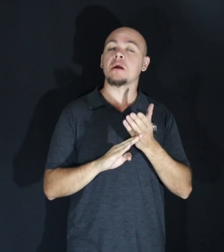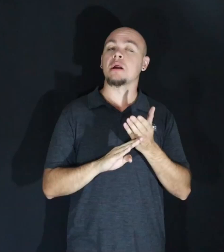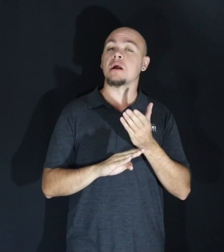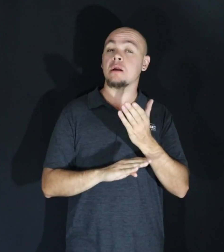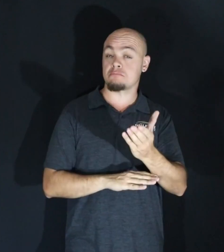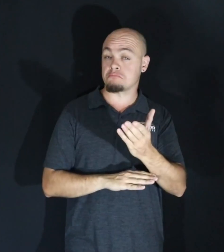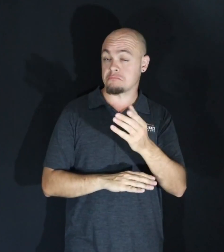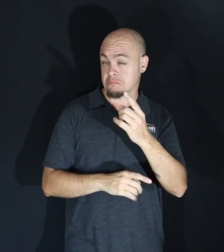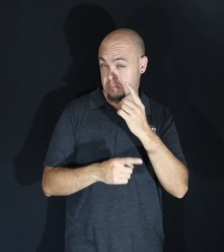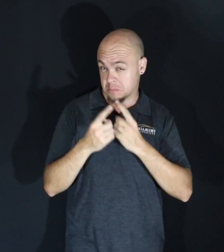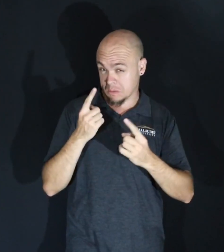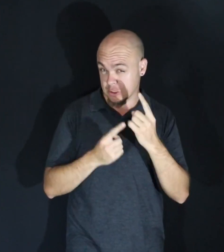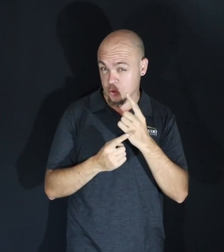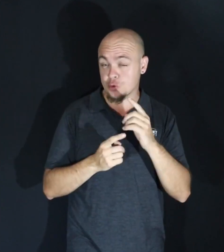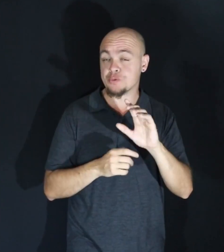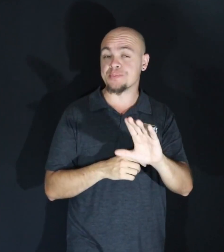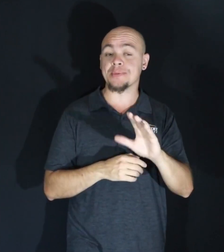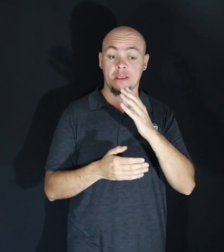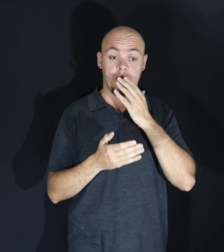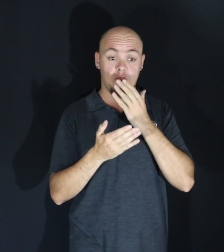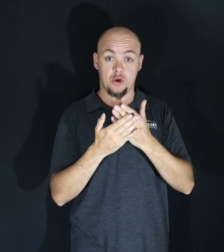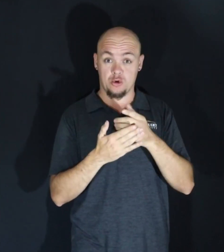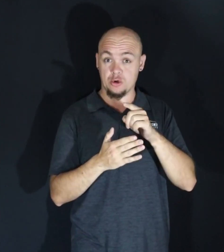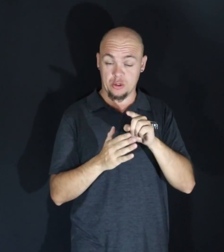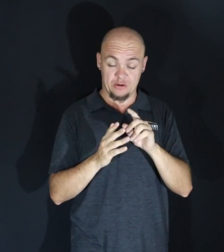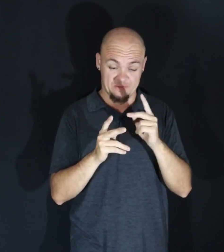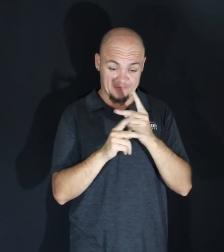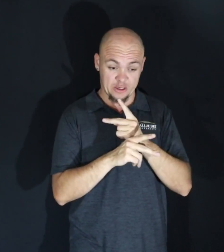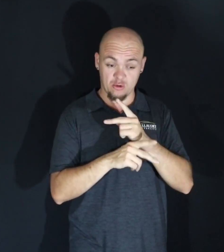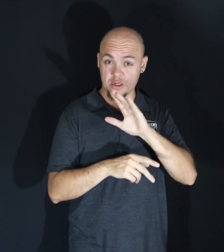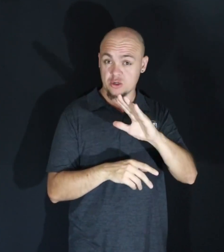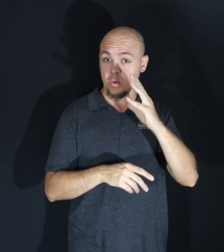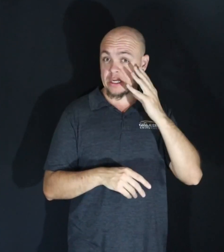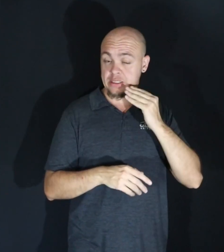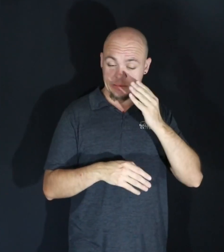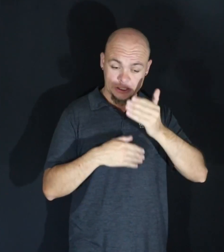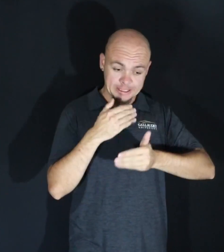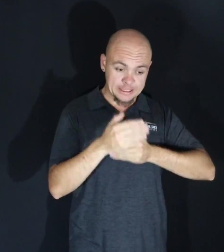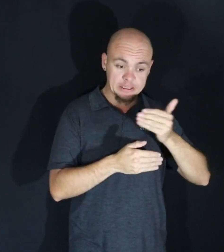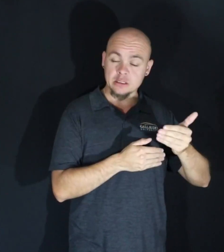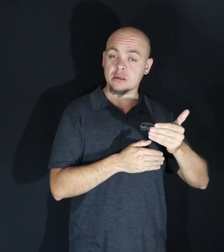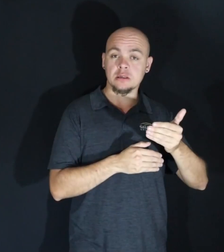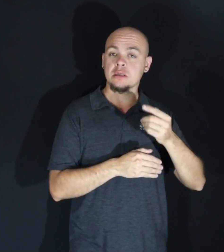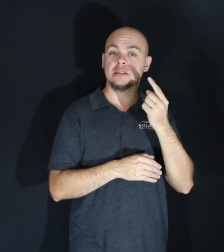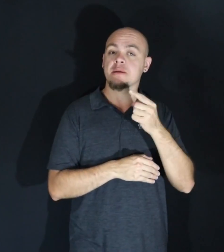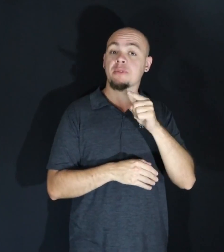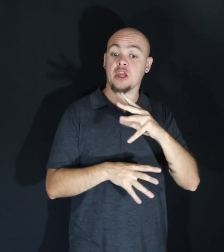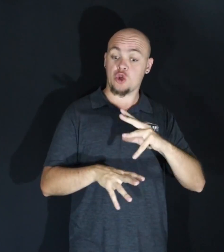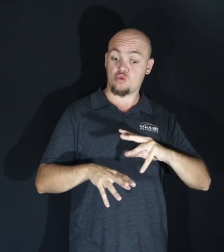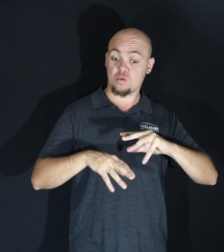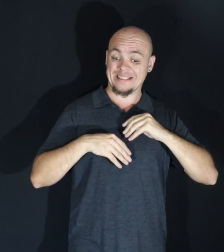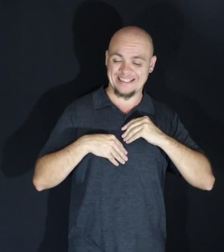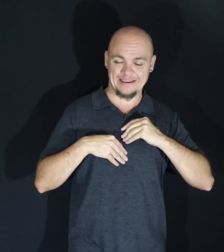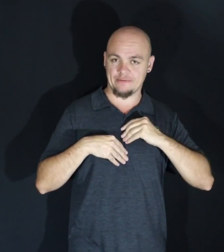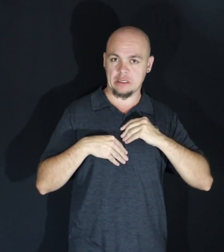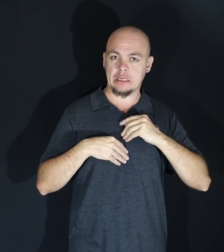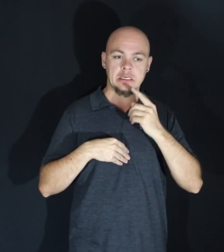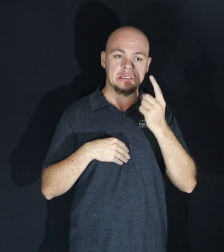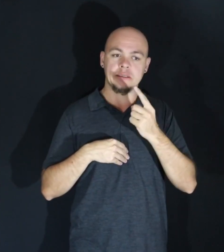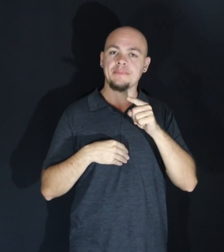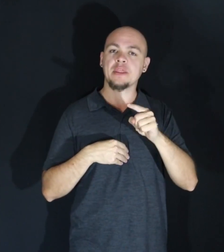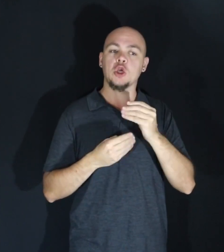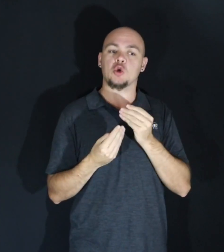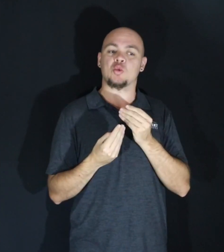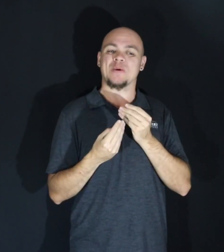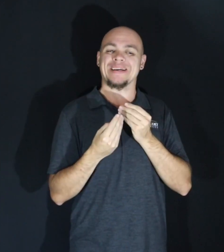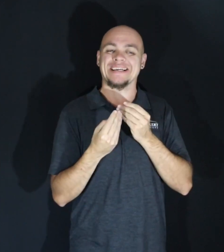your consideration that the good that you discover in your experiences may not be something that you receive, it may be something that you